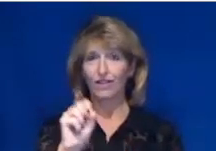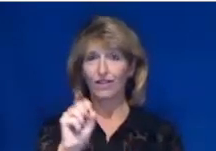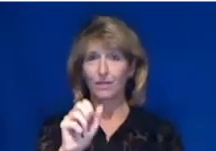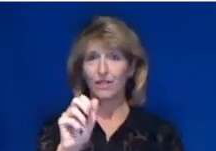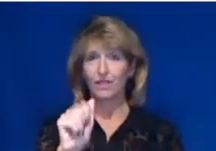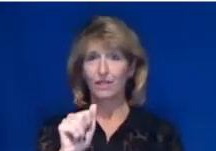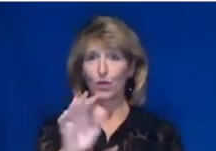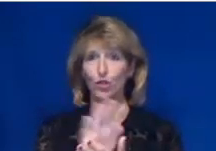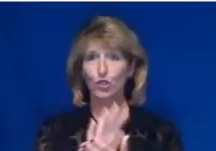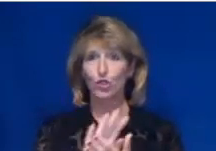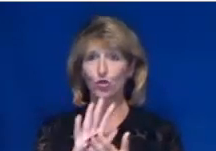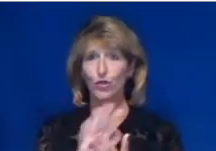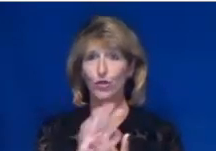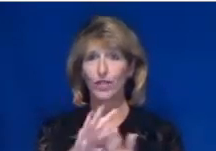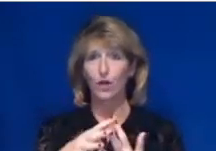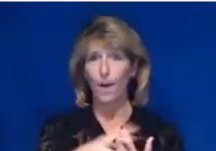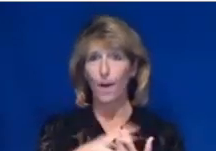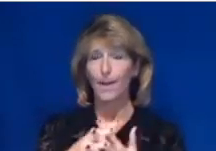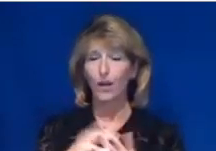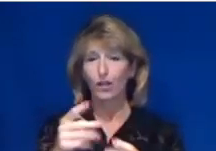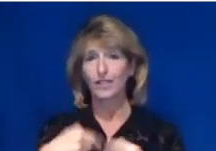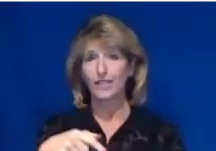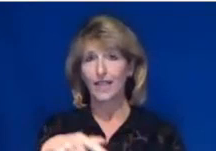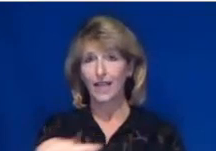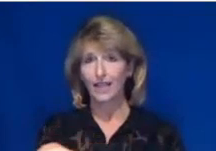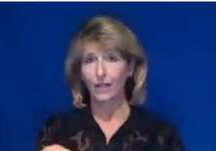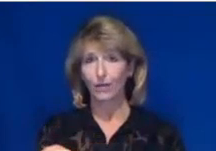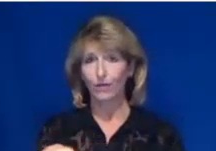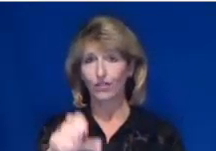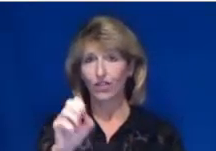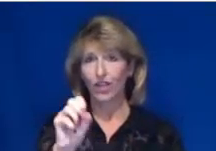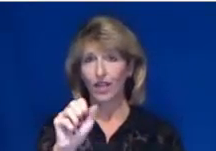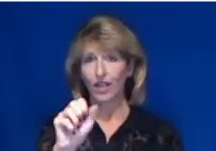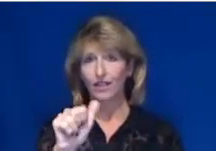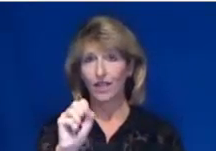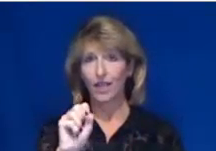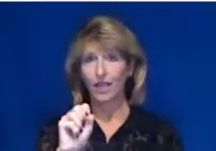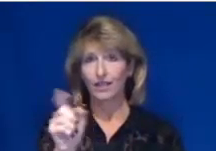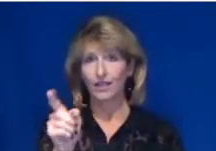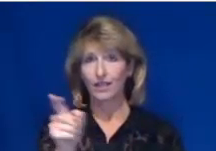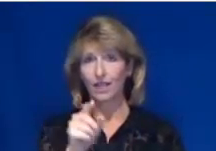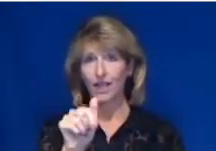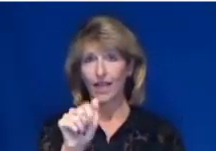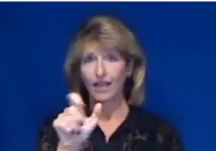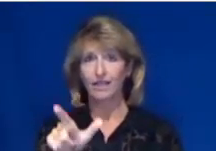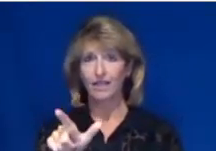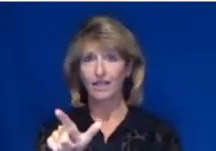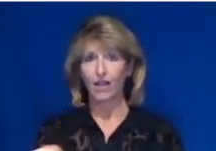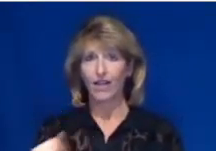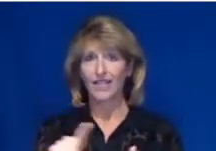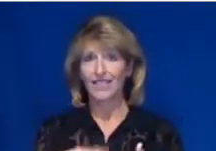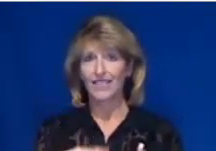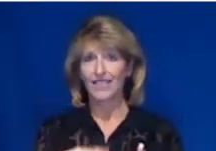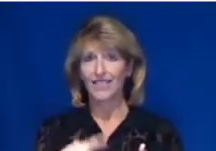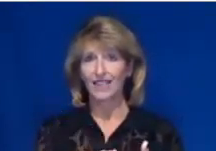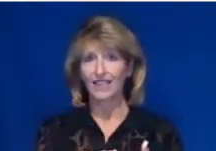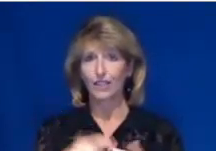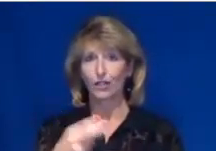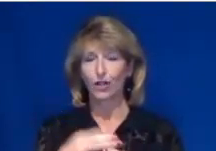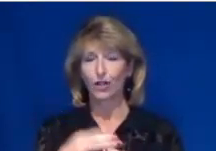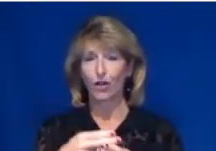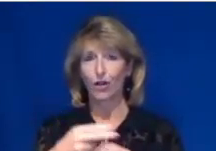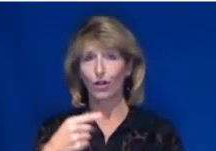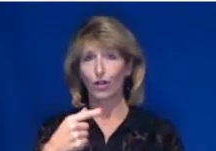for your use very soon. The first one is called the Substance Abuse Screener American Sign Language,